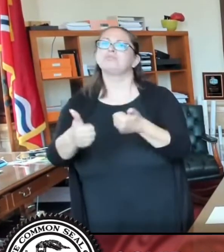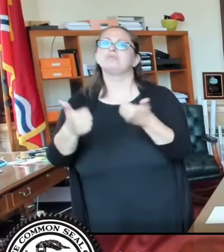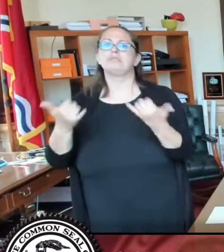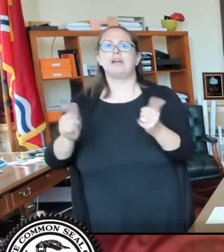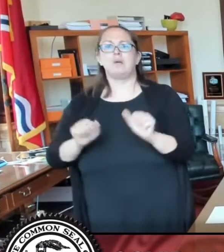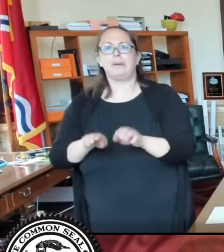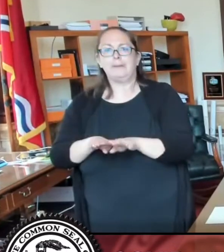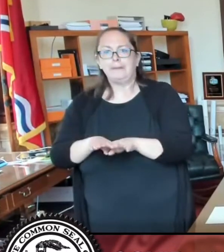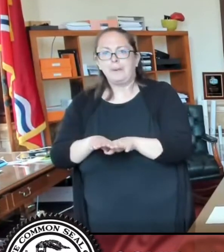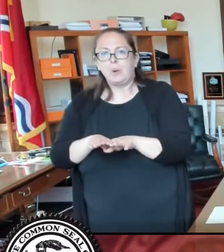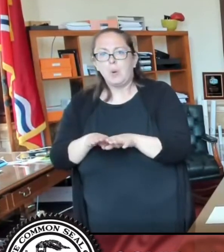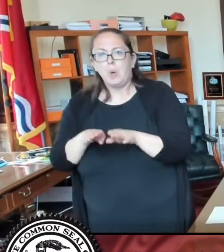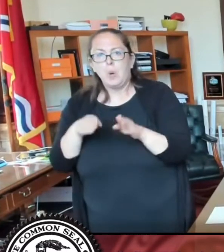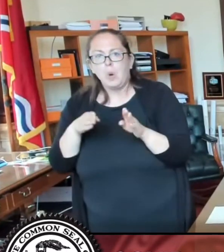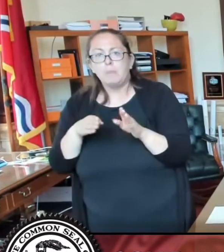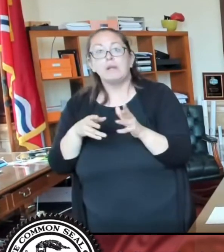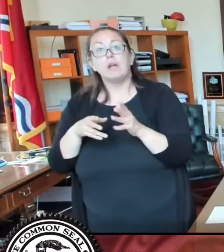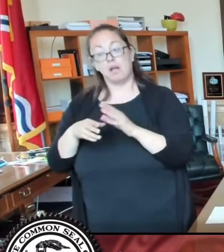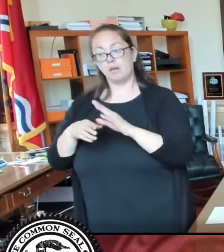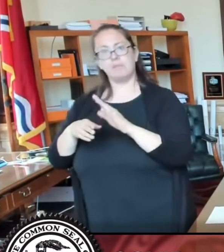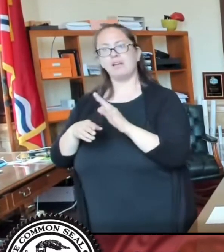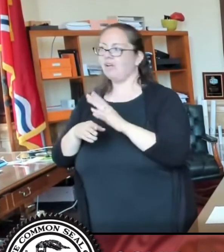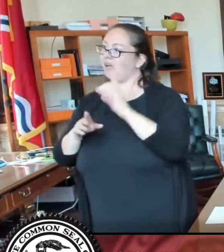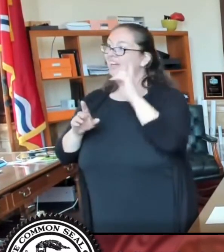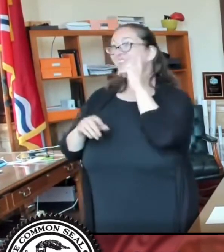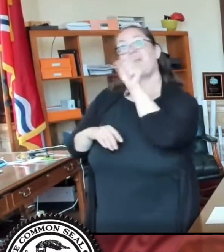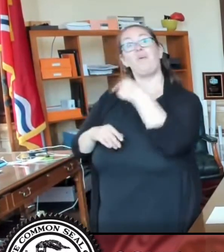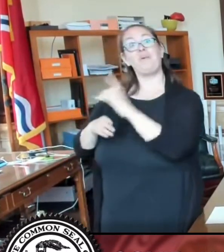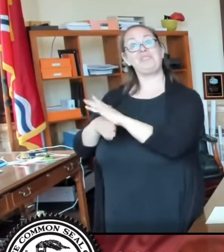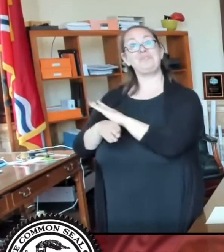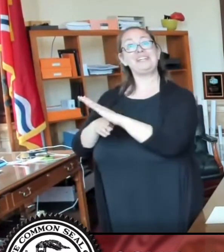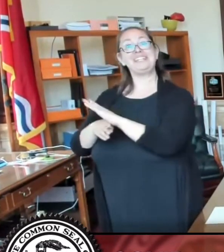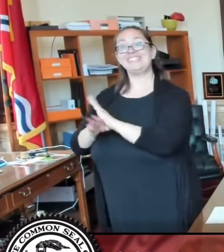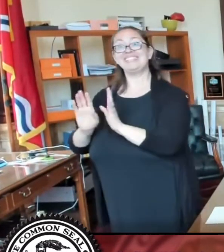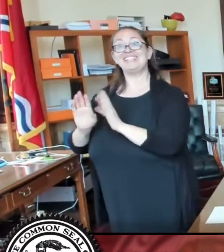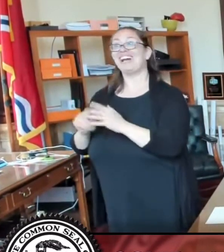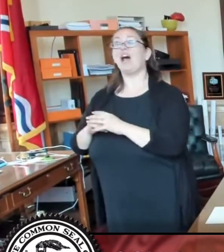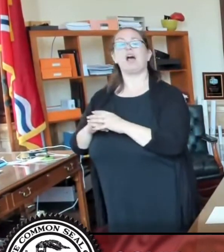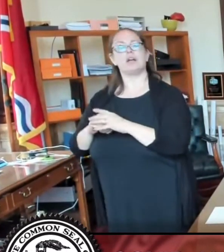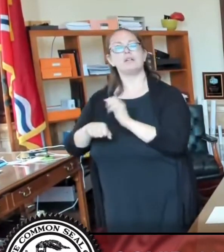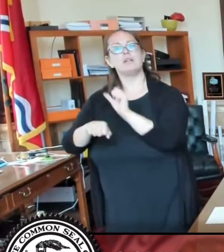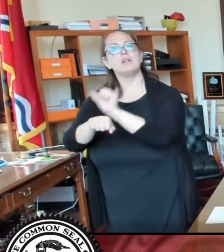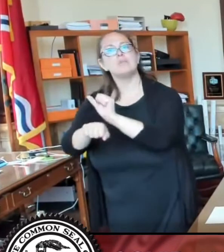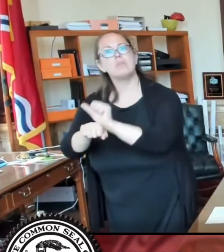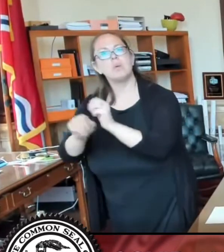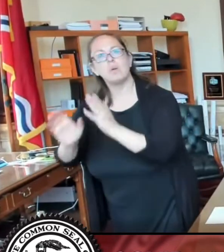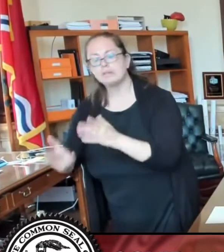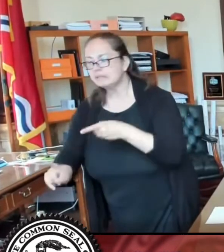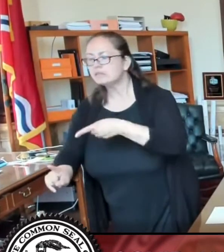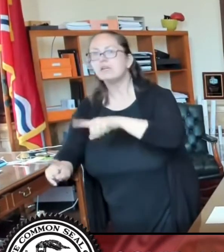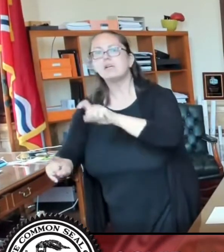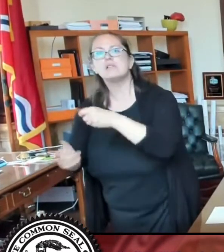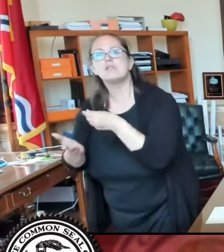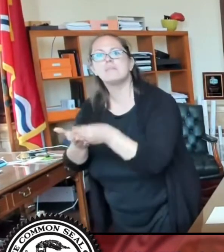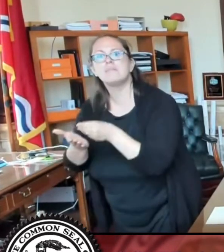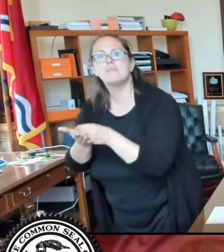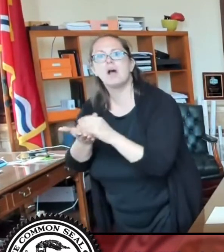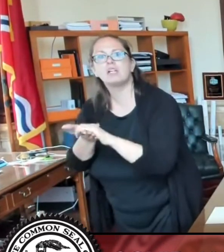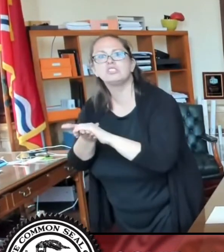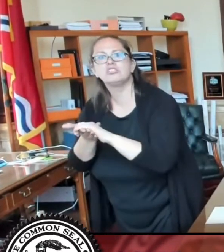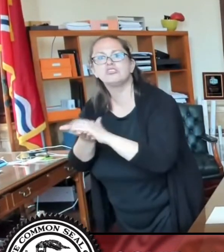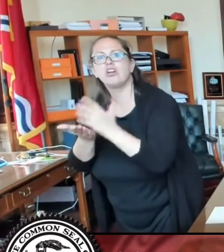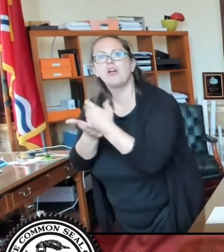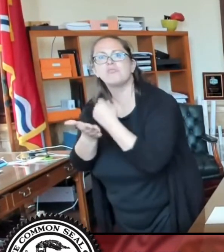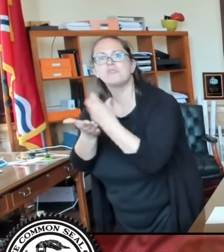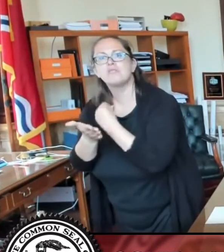not just about the business, it's about the employees. It's about the workers at the business who need that paycheck, but also